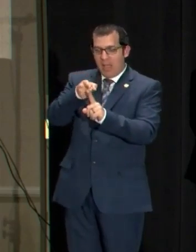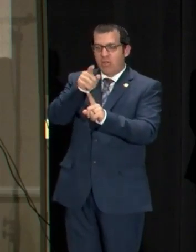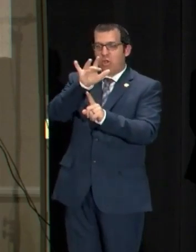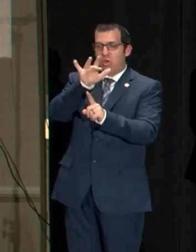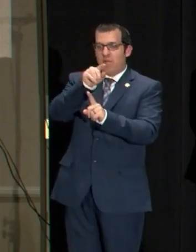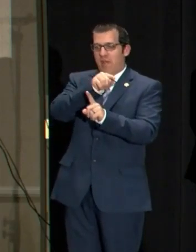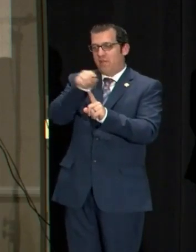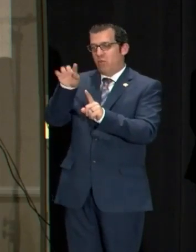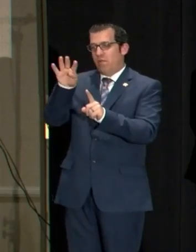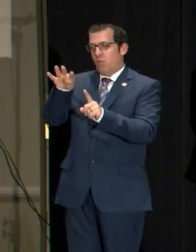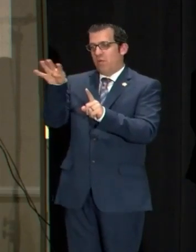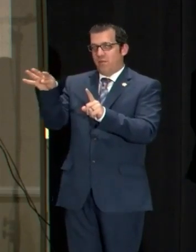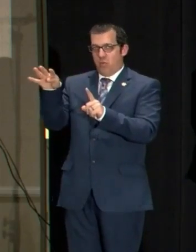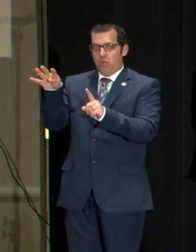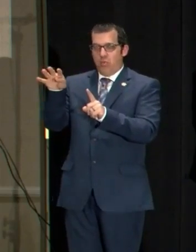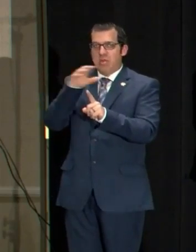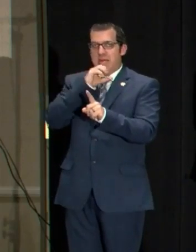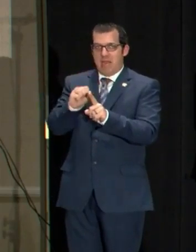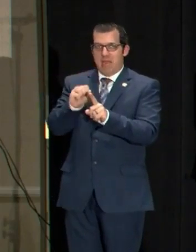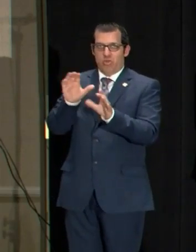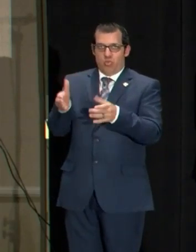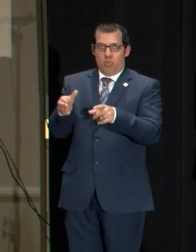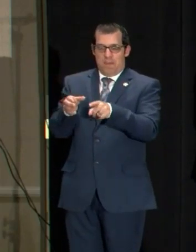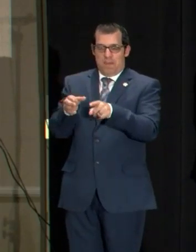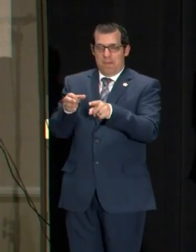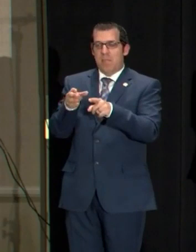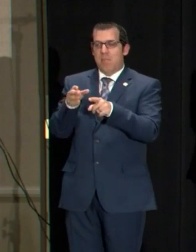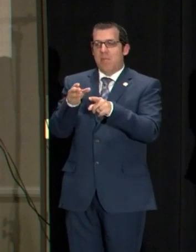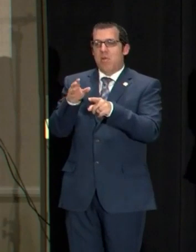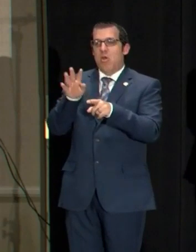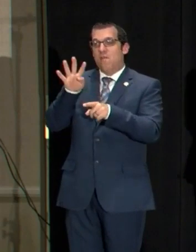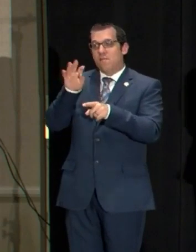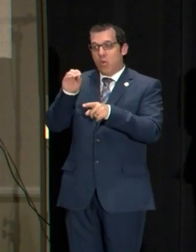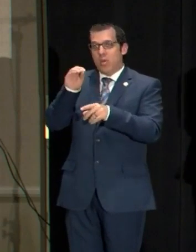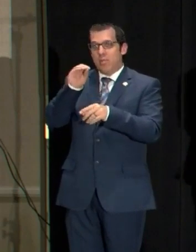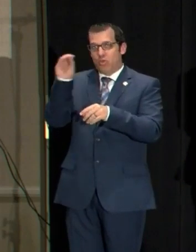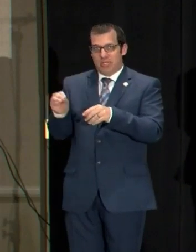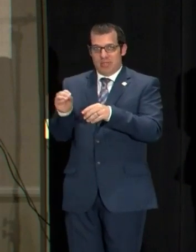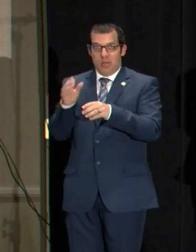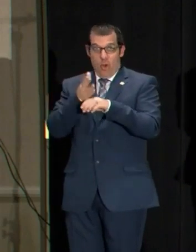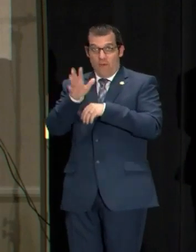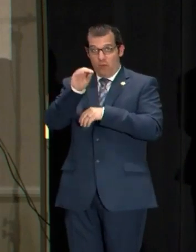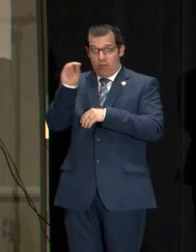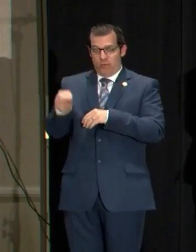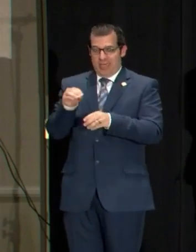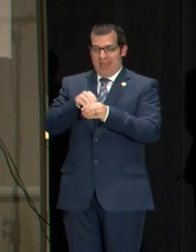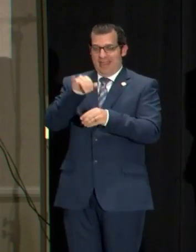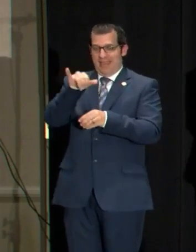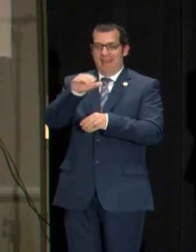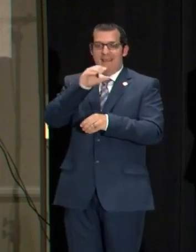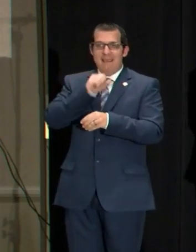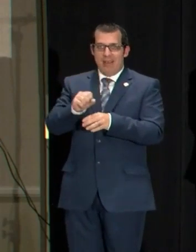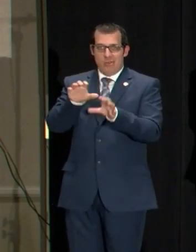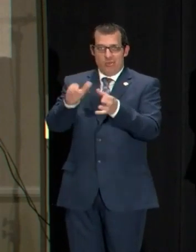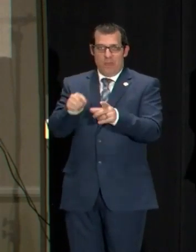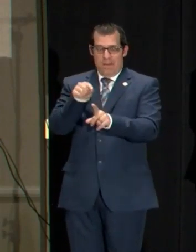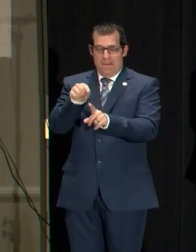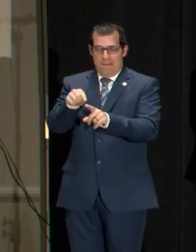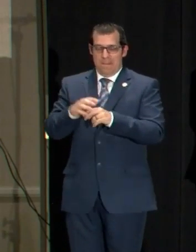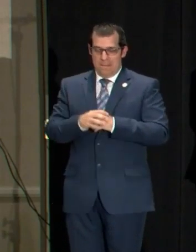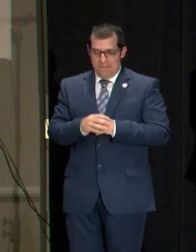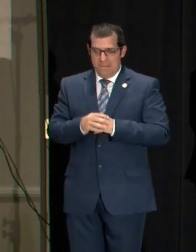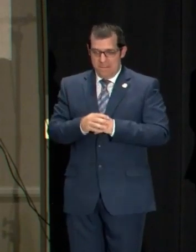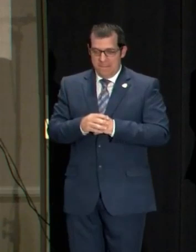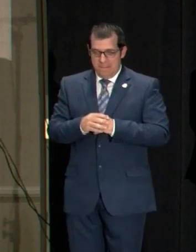to 44 age group, and over 40% of the cases have been in that age range.